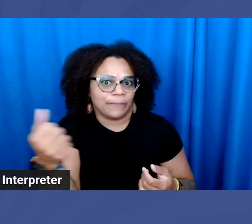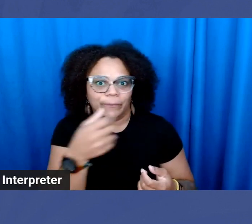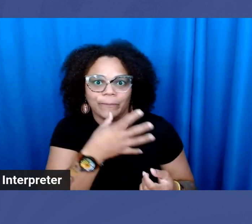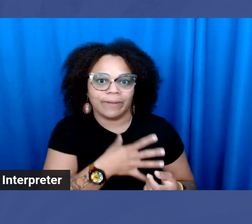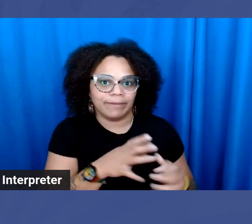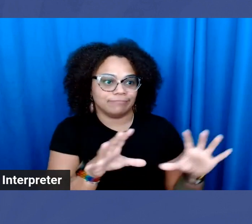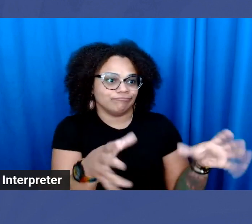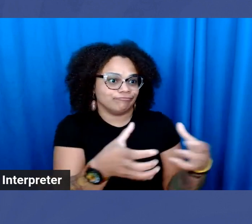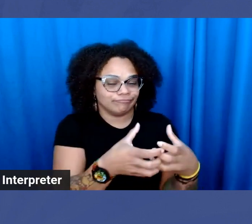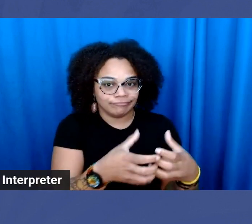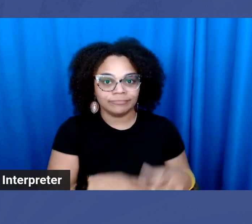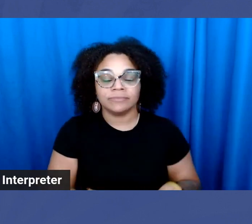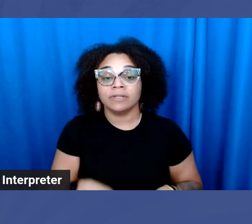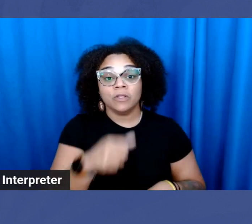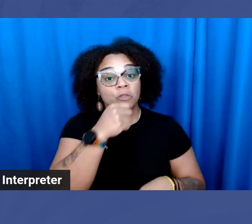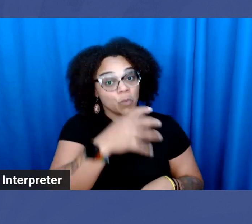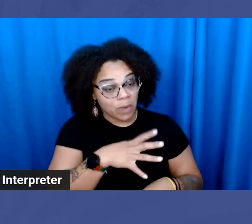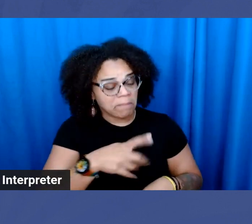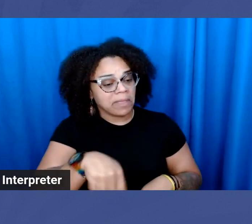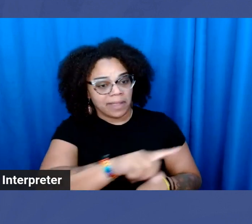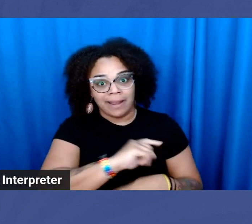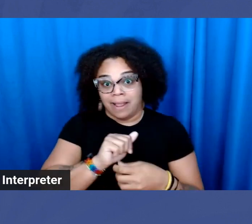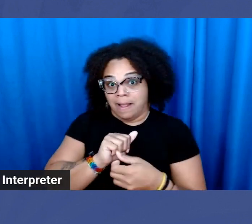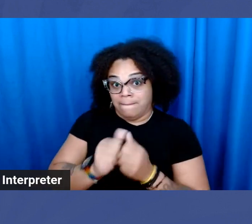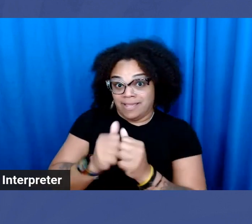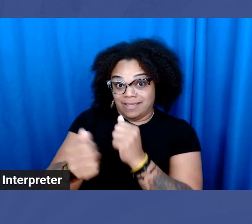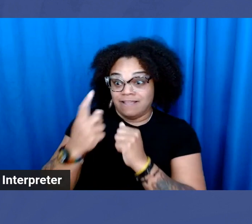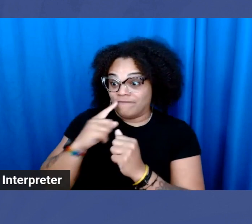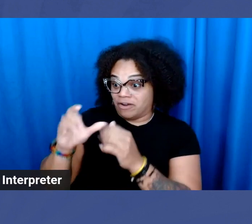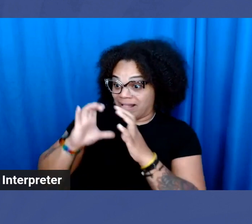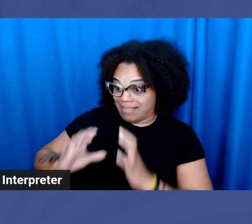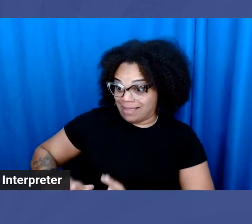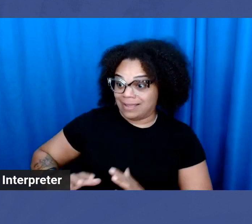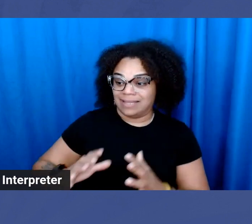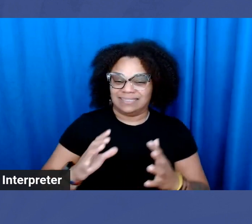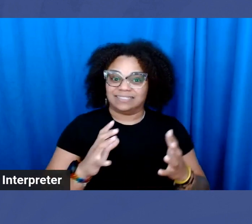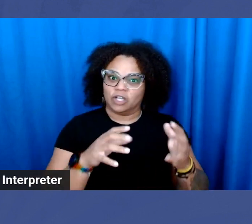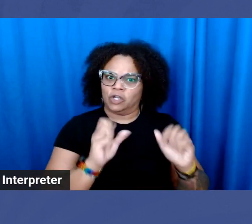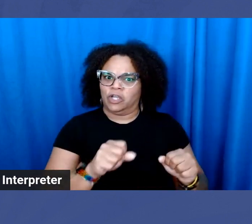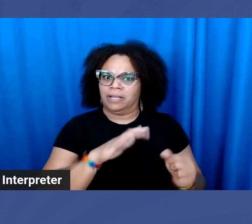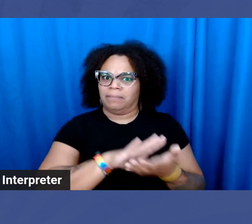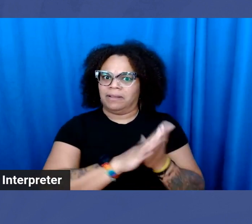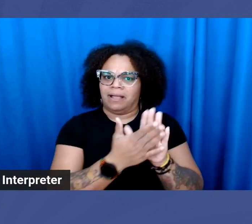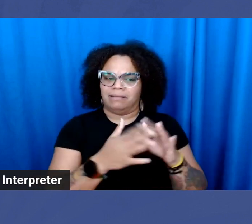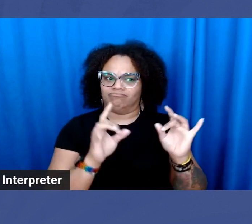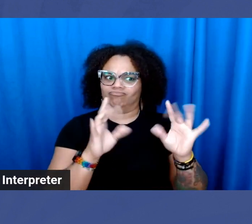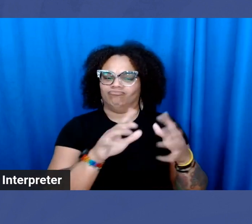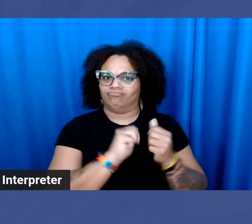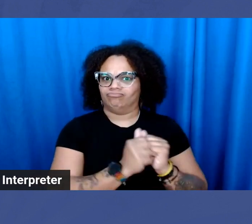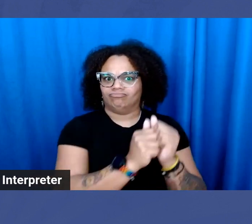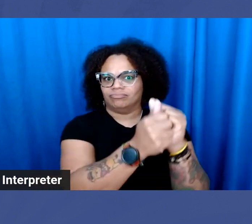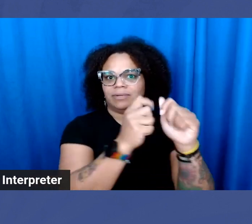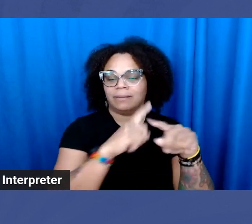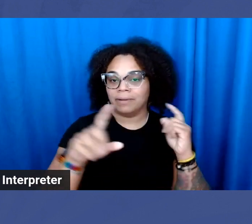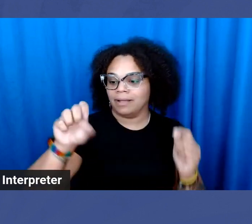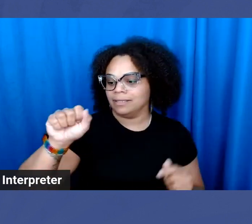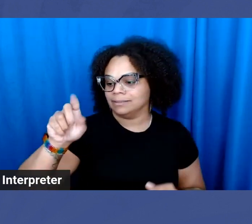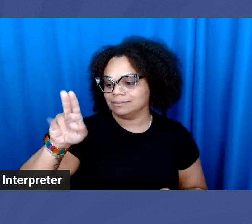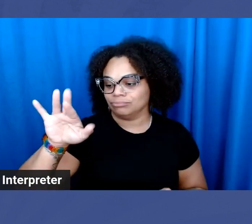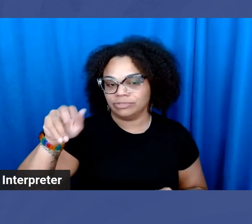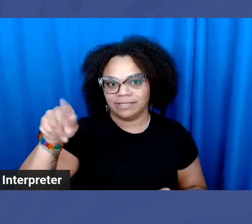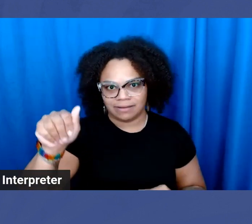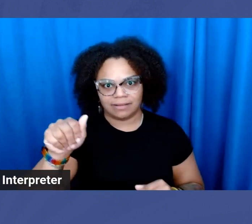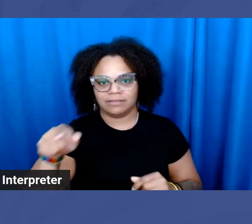Although the women were competing for clients and it could get catty, Sabrina stressed that since they were constantly putting themselves in